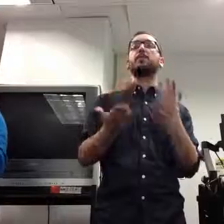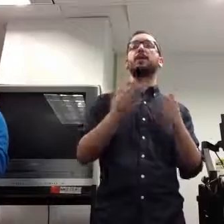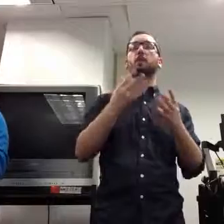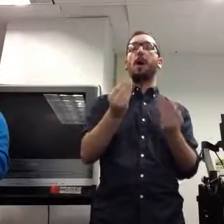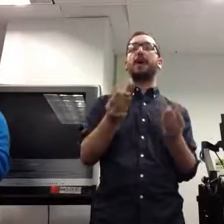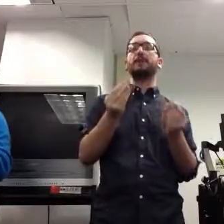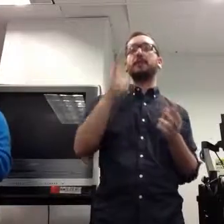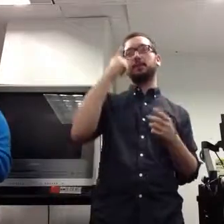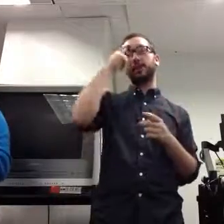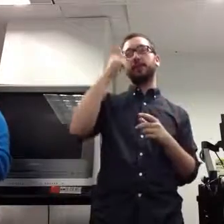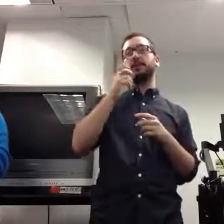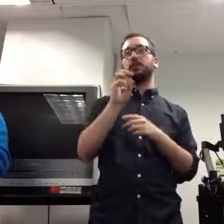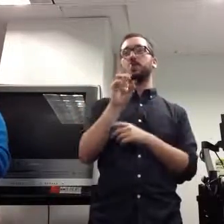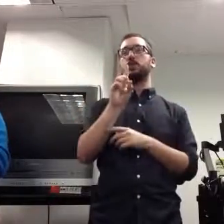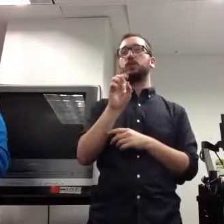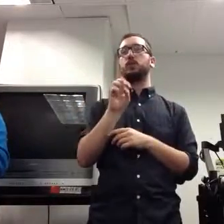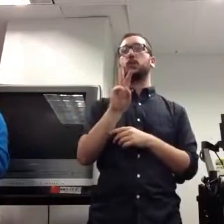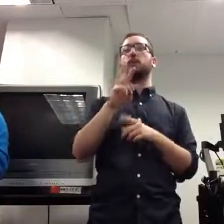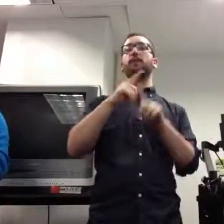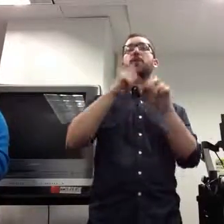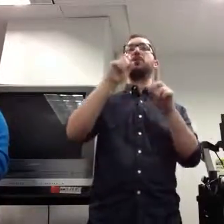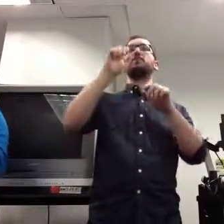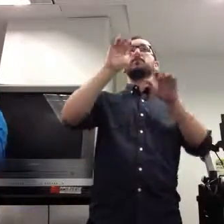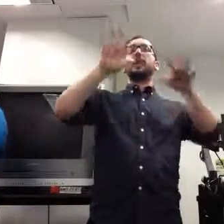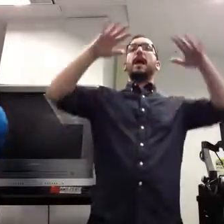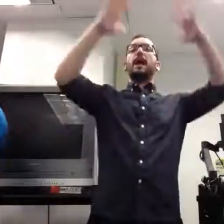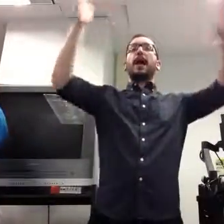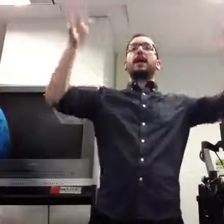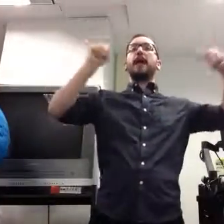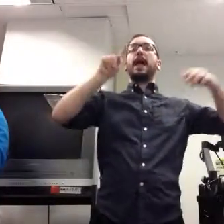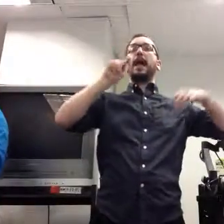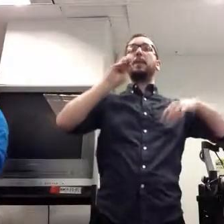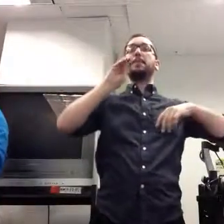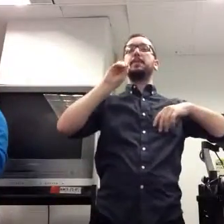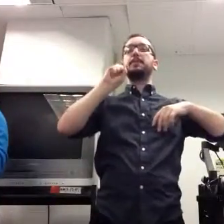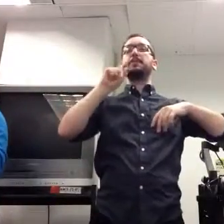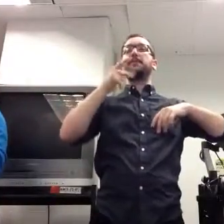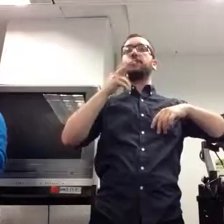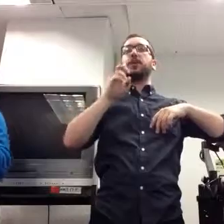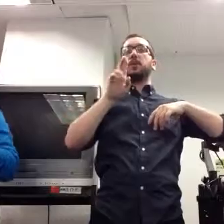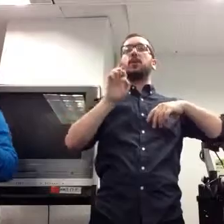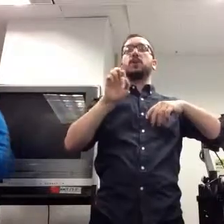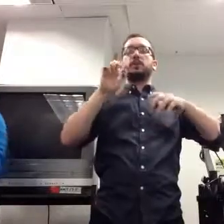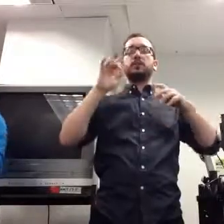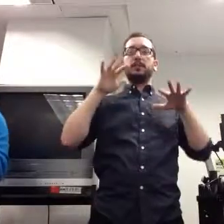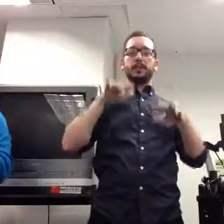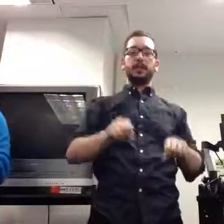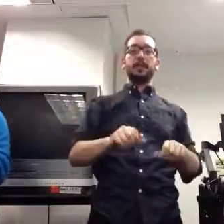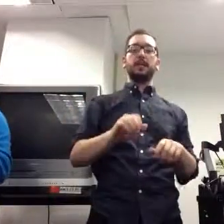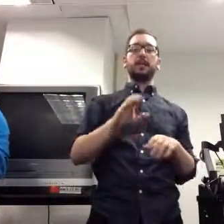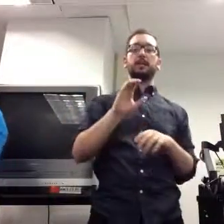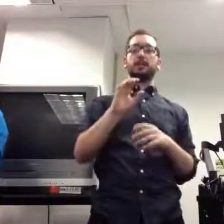that was out of the atmosphere that has collected on the grass. That's one example. Another example of condensation. I'm sure you've all experienced